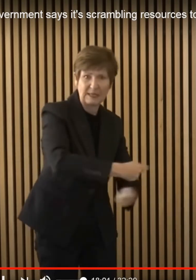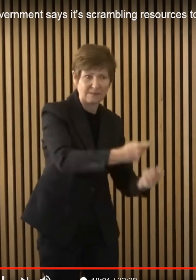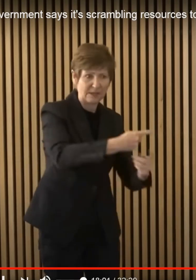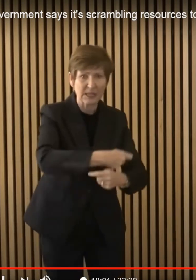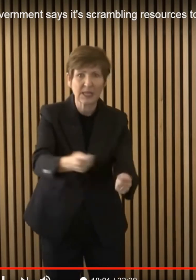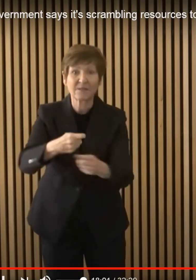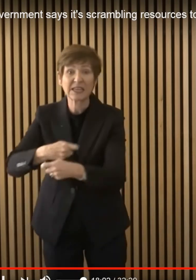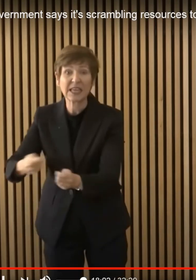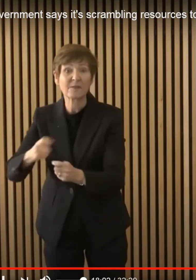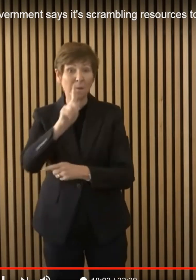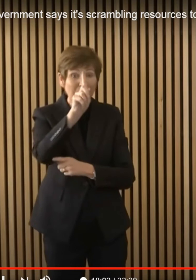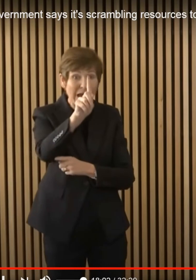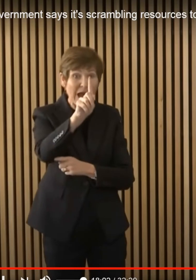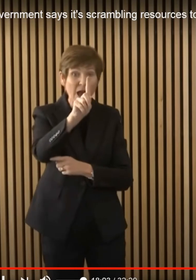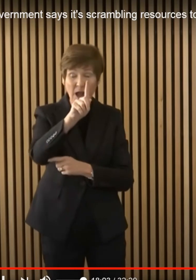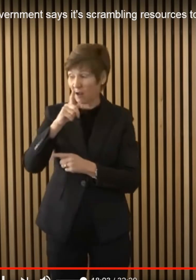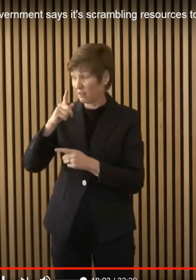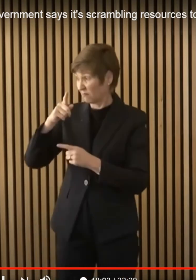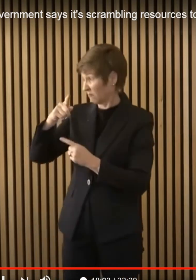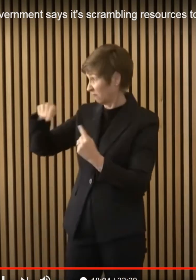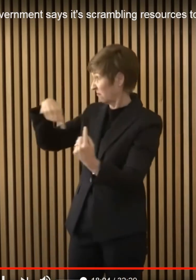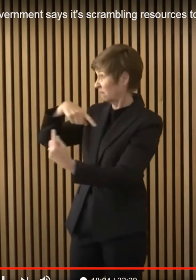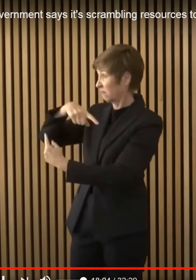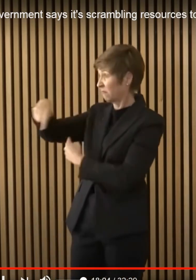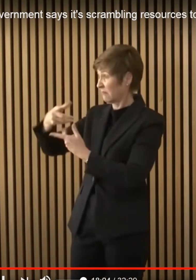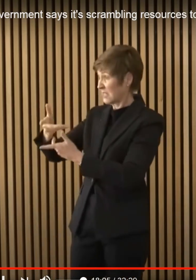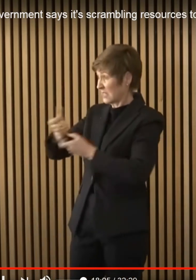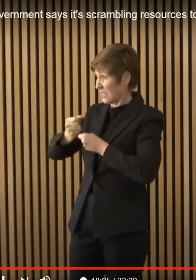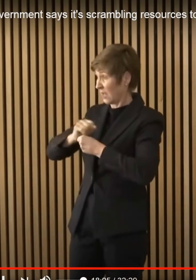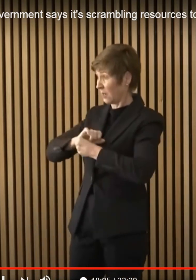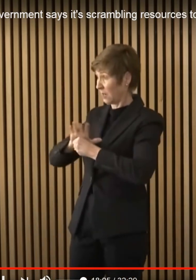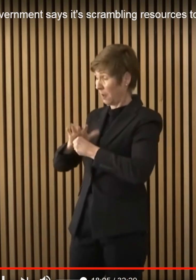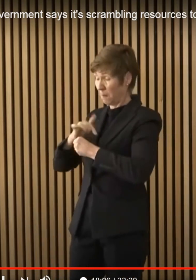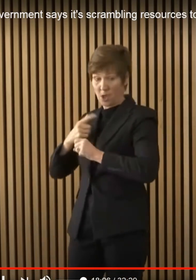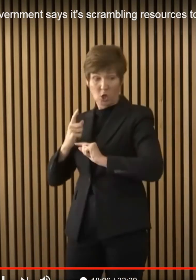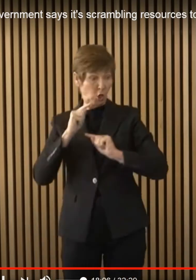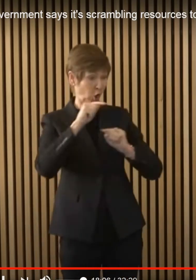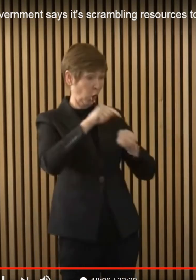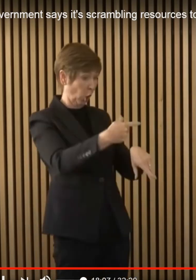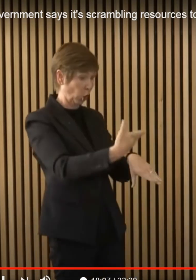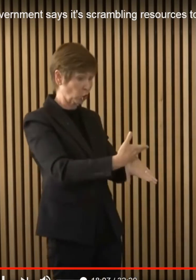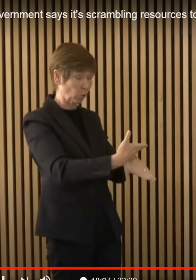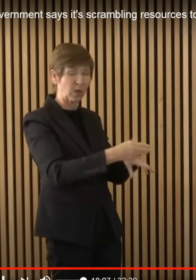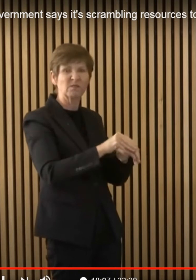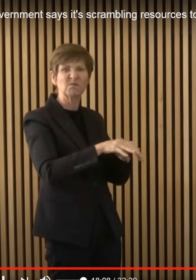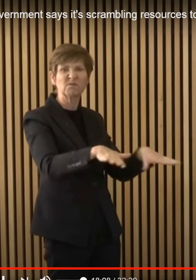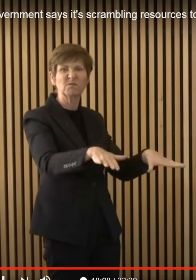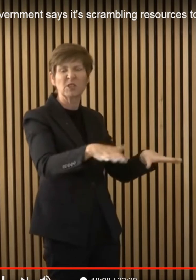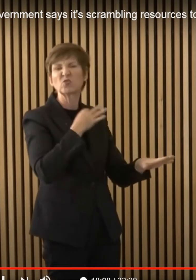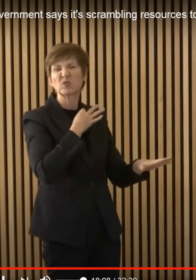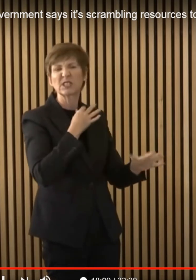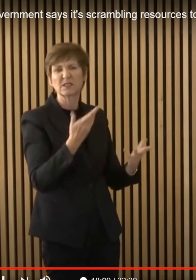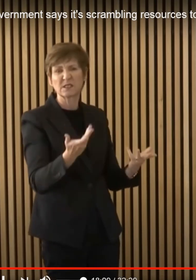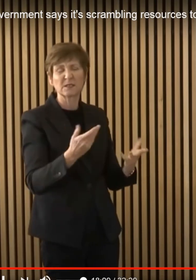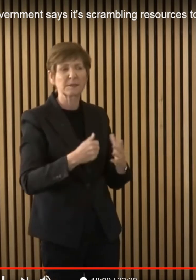leads to the transmission into workplaces or so many other places. But it is disproportionate to any other healthcare sector or